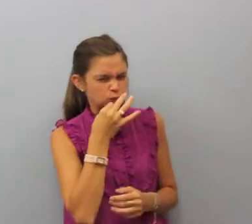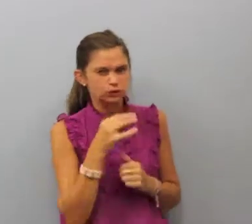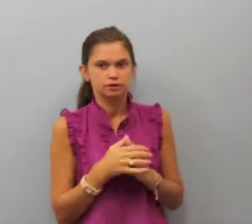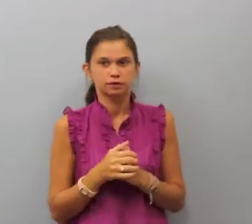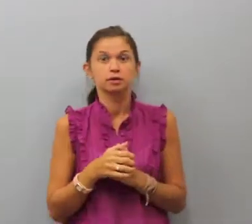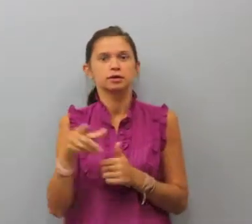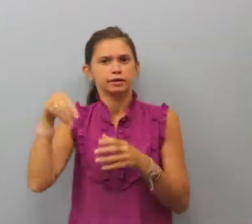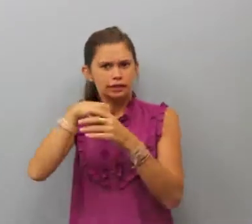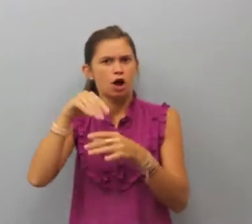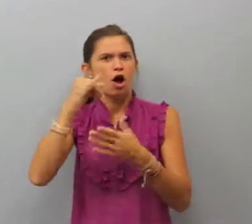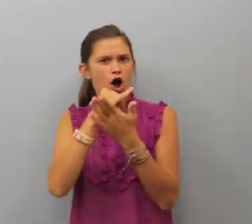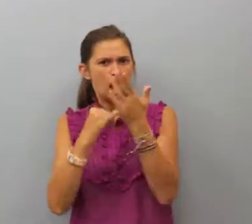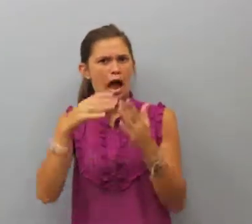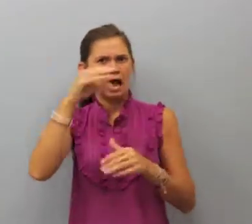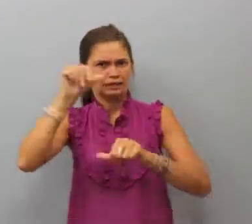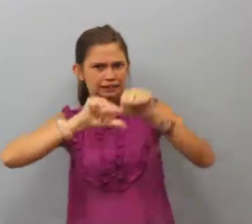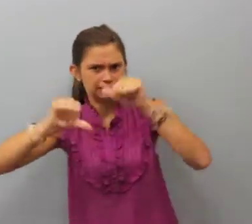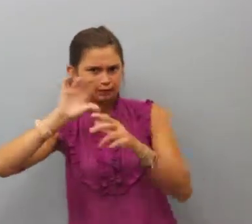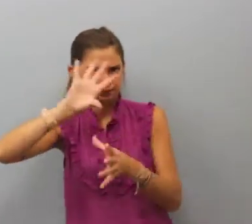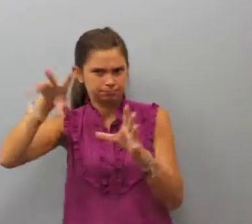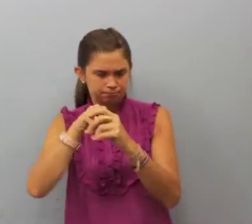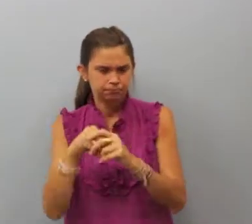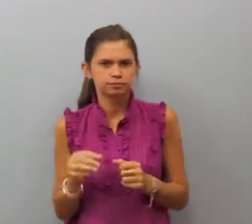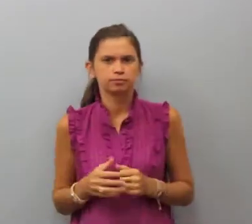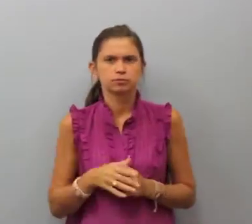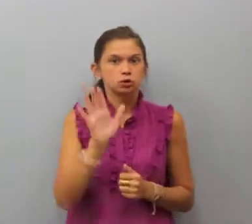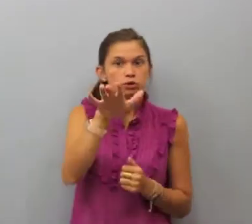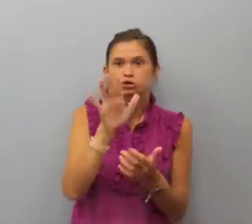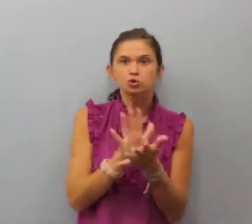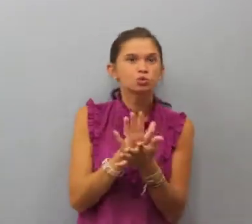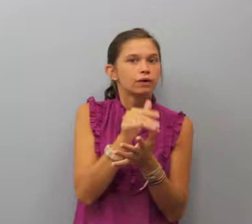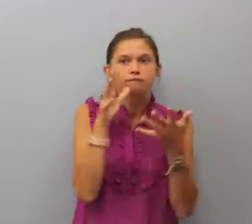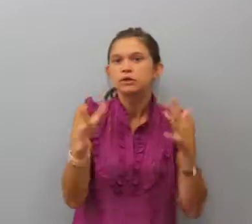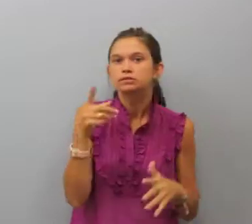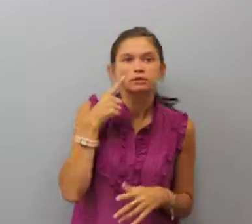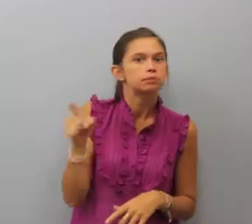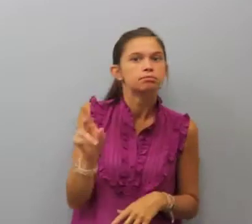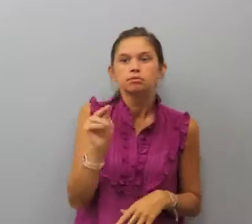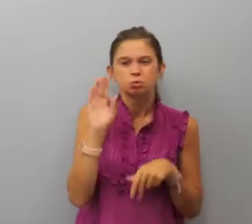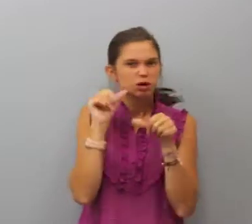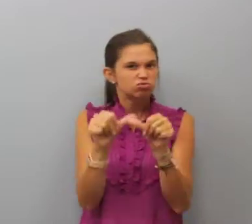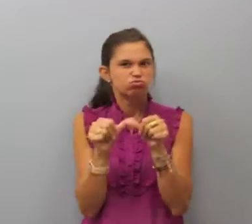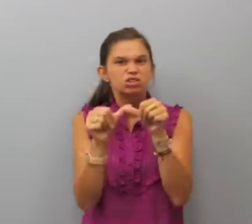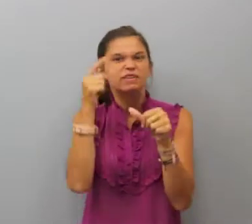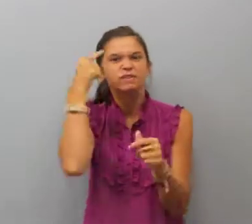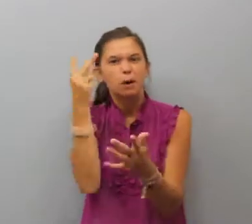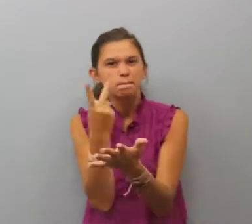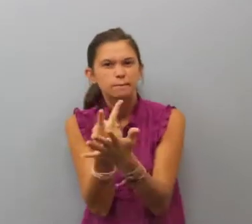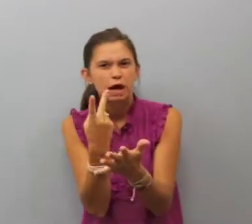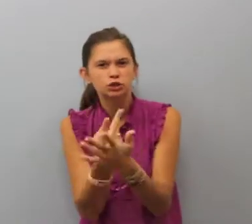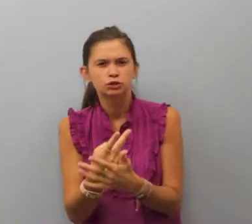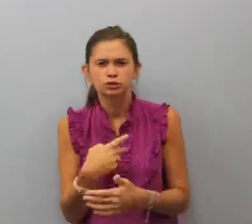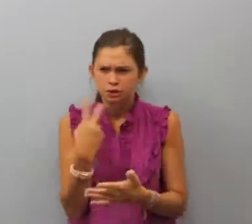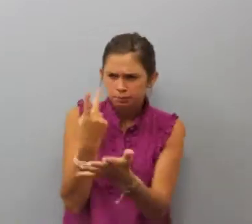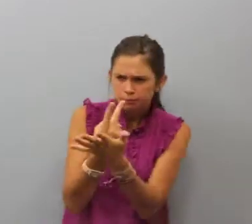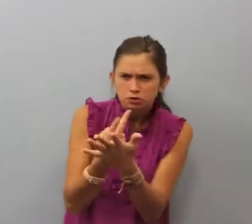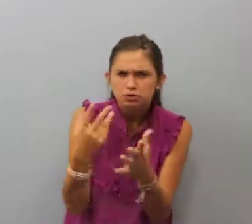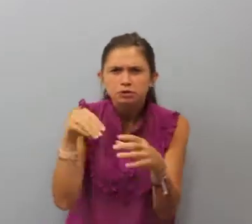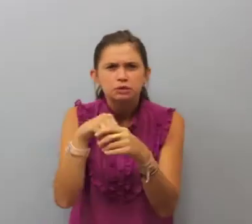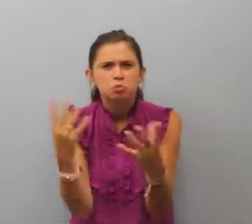He transferred to RIT, and he will be graduating in May. Timothy loves to learn.